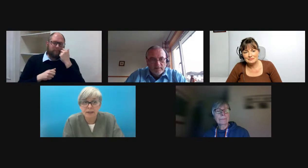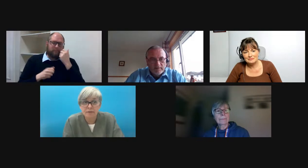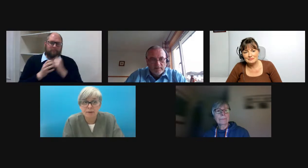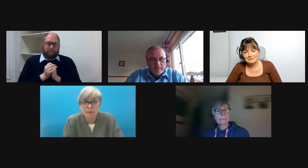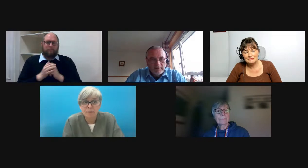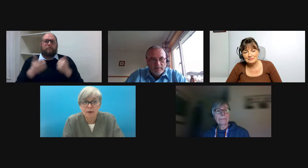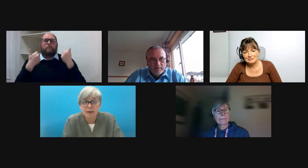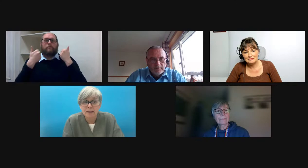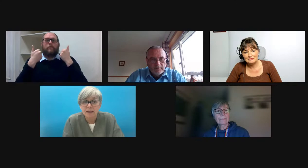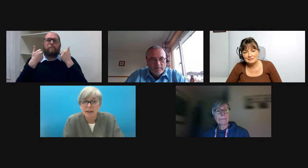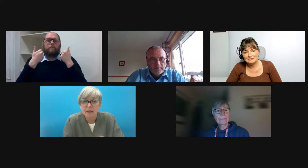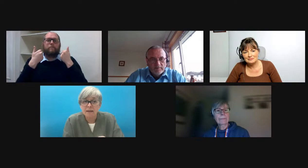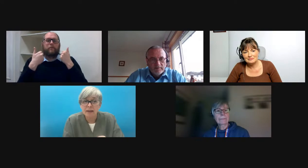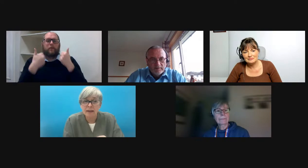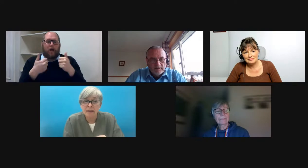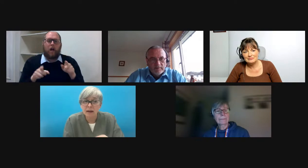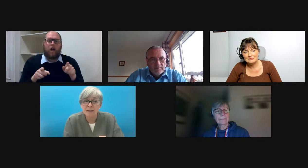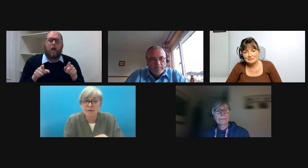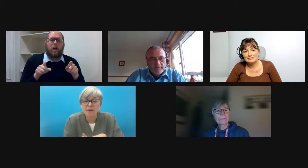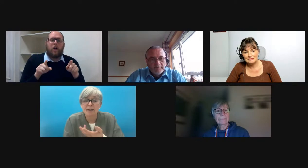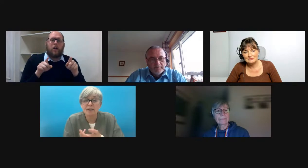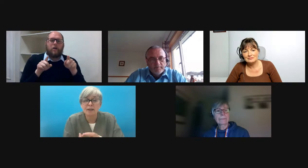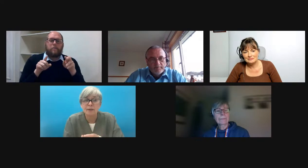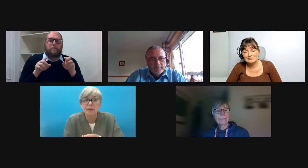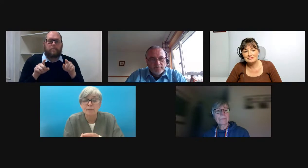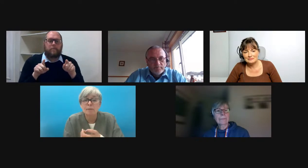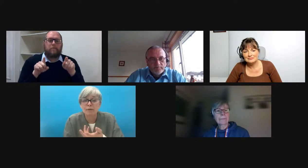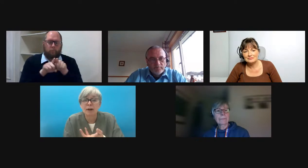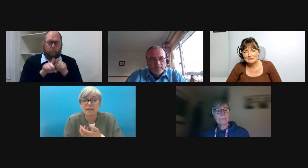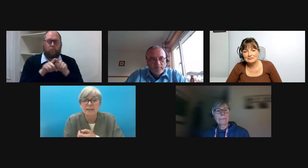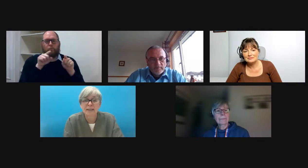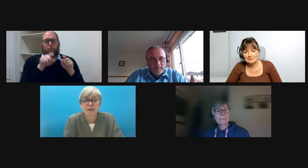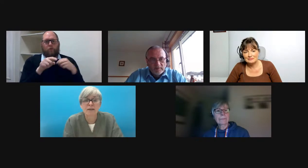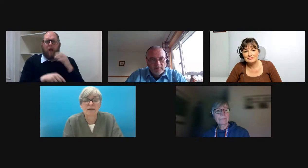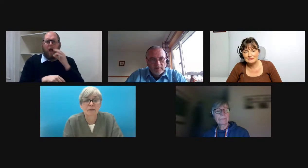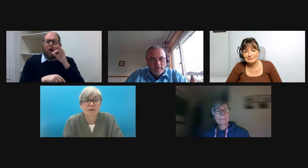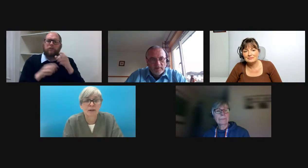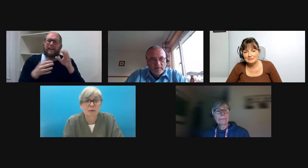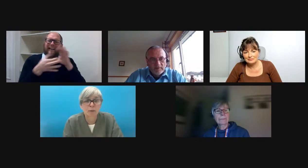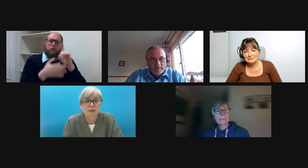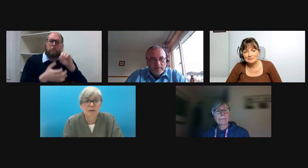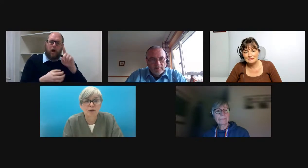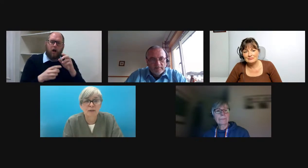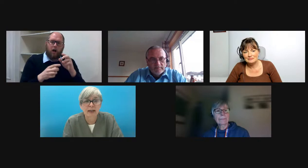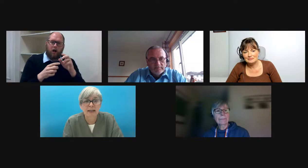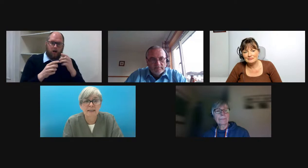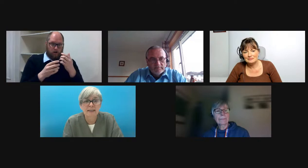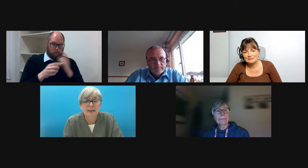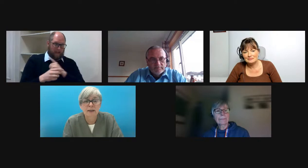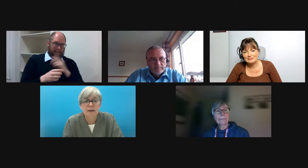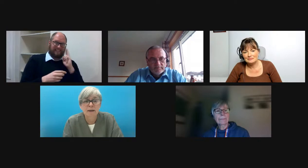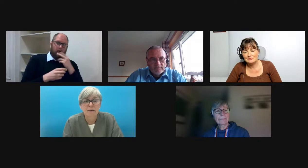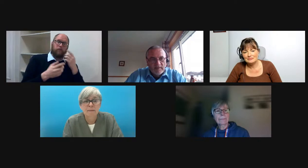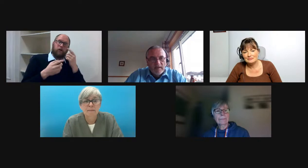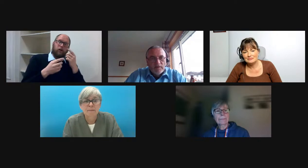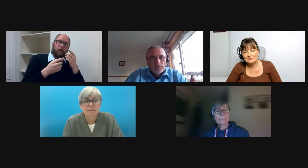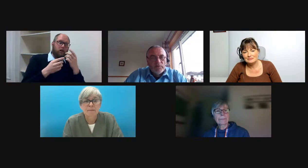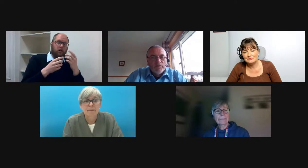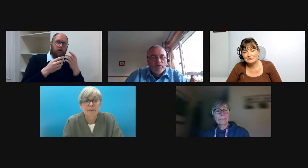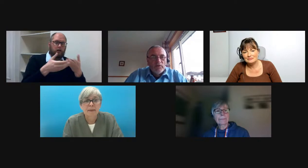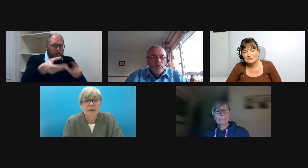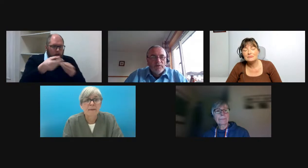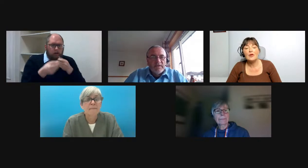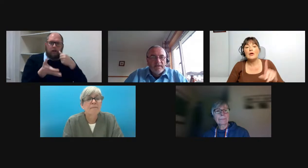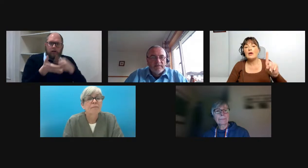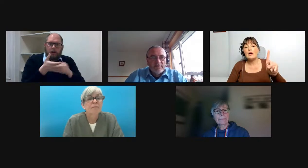right for deaf people, right? They can ask for an interpreter to be provided at the other points of contact. So